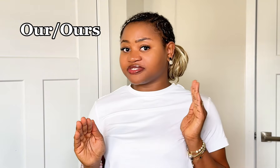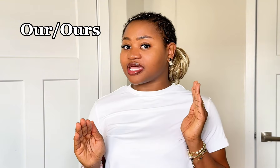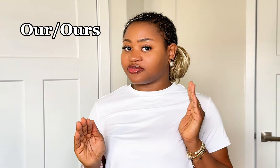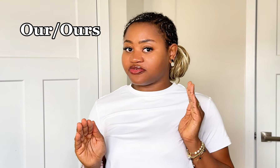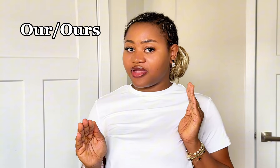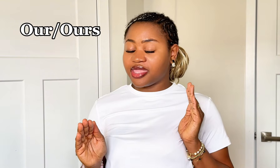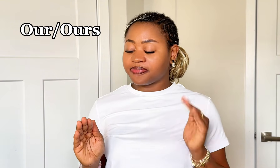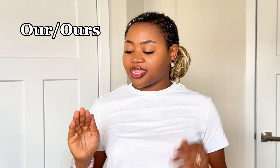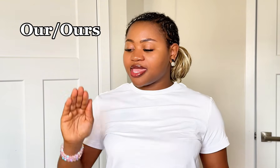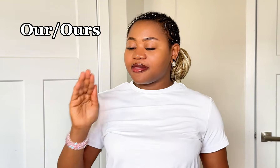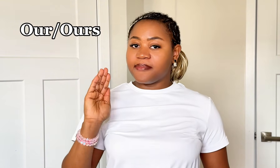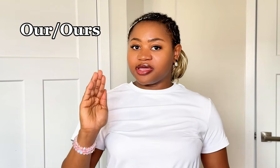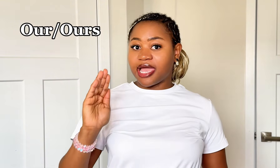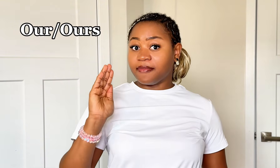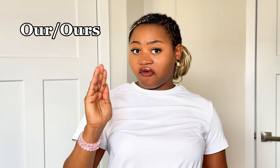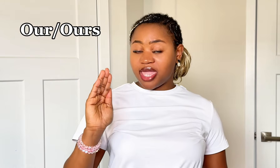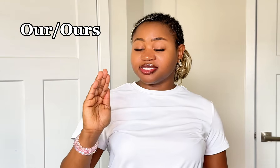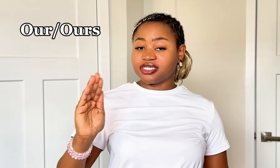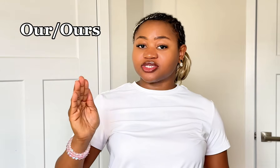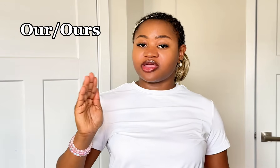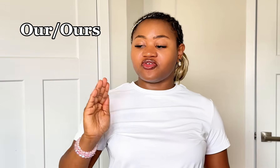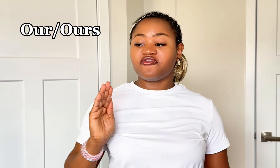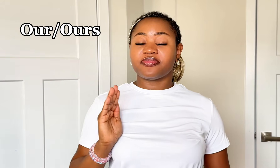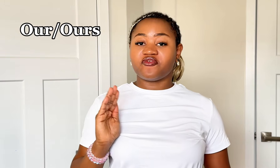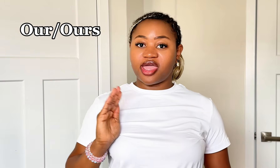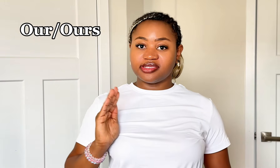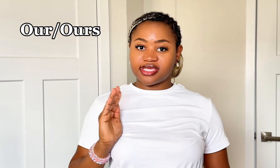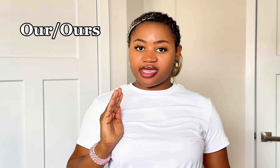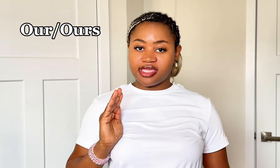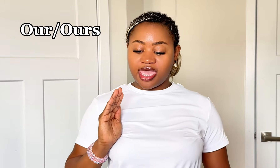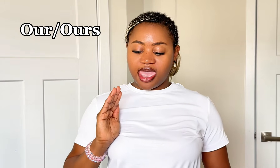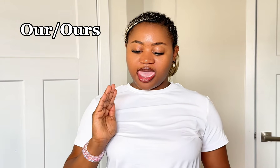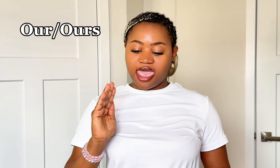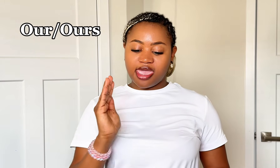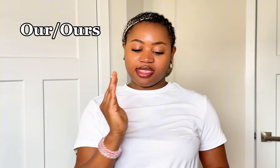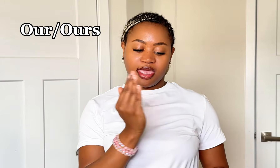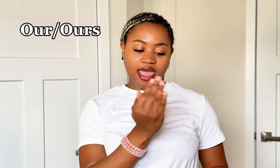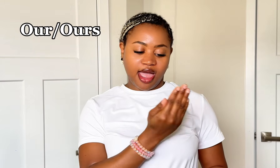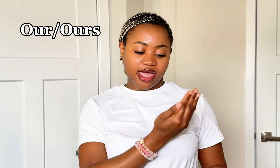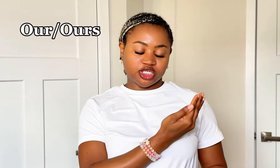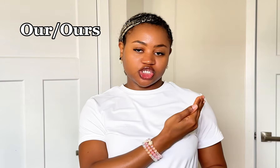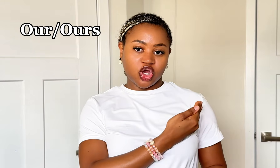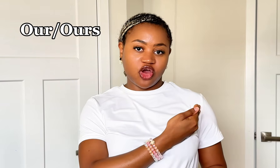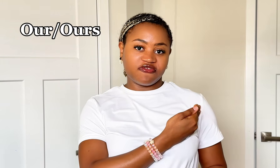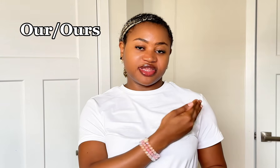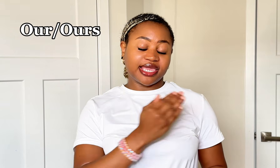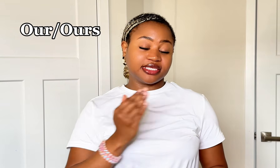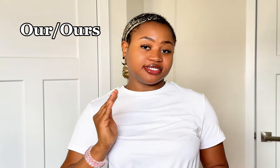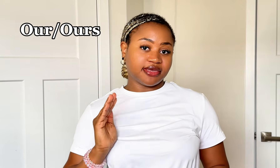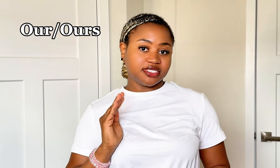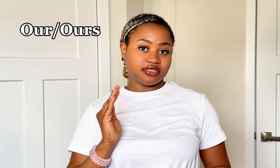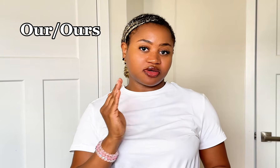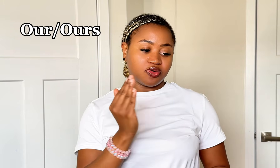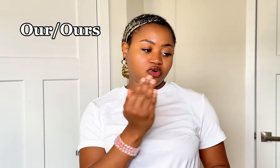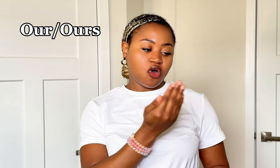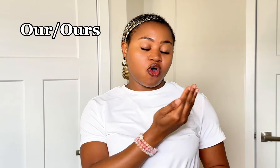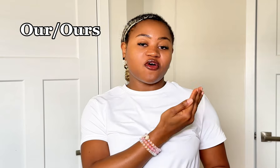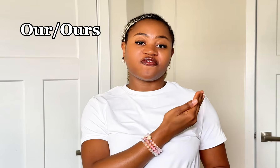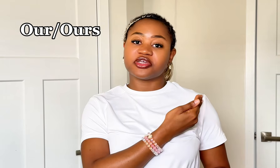side, right? But I'm a righty, so I do it from the right side and I just curve it like a semicircle over to